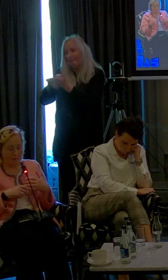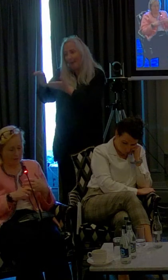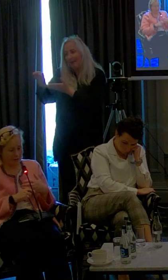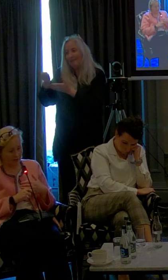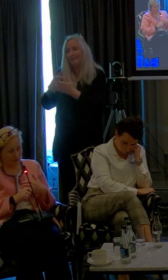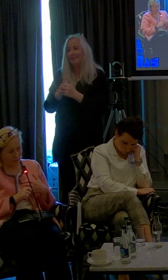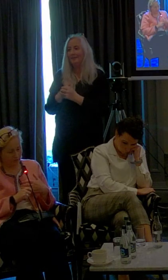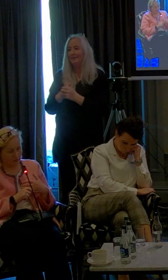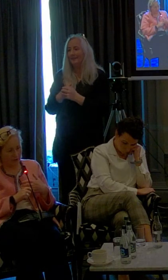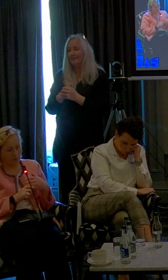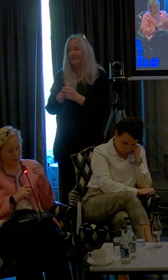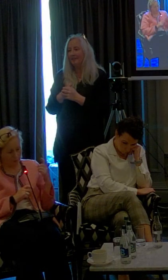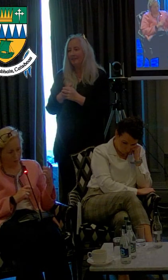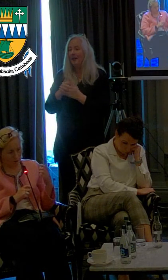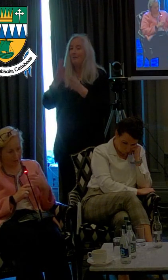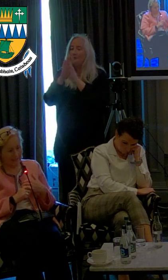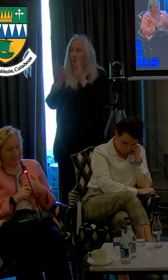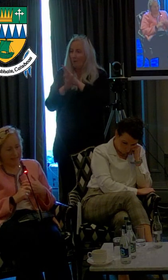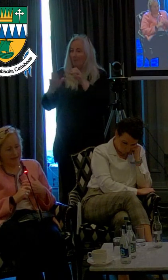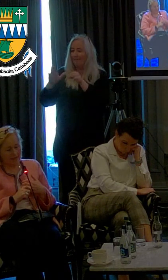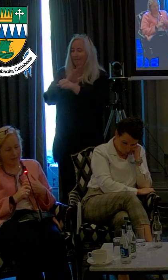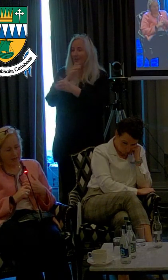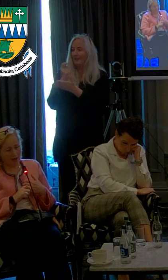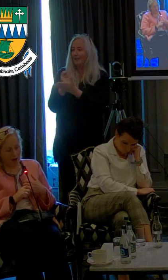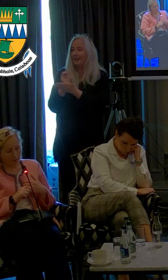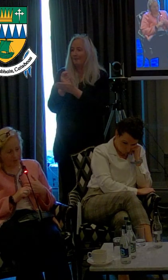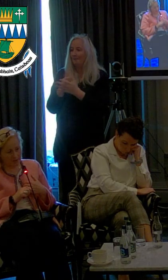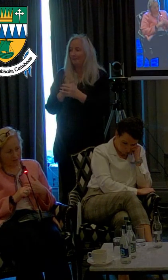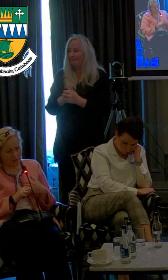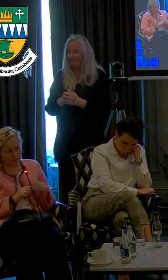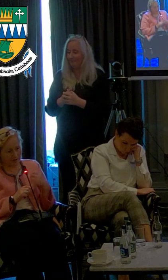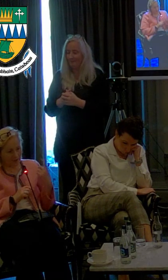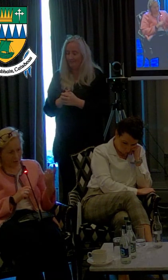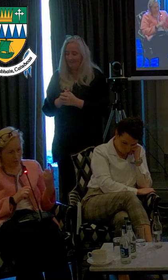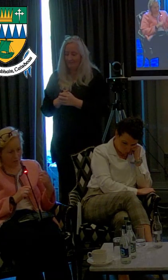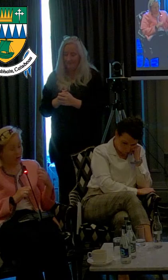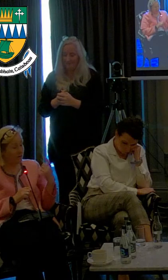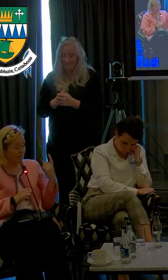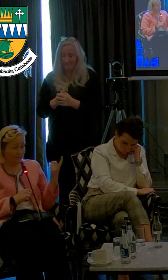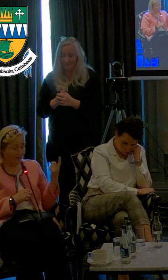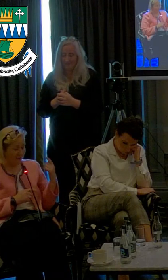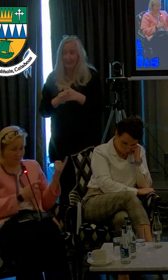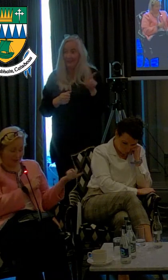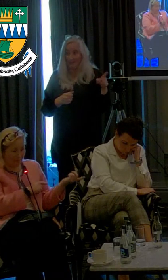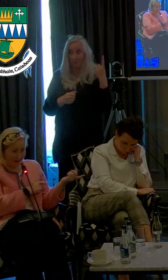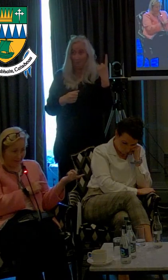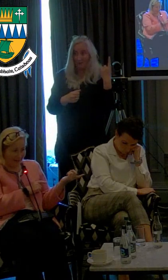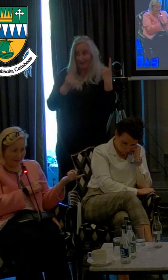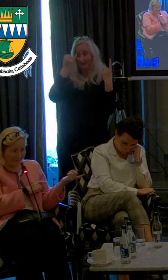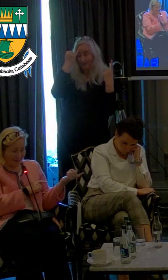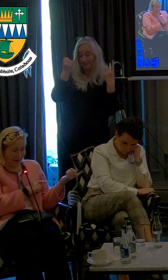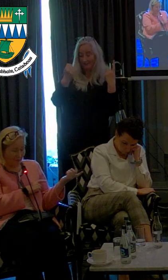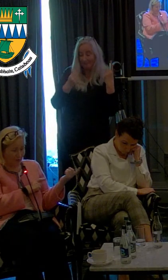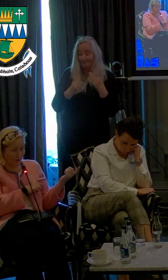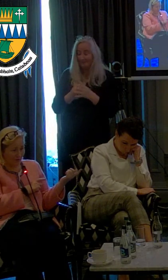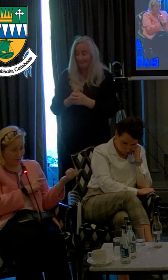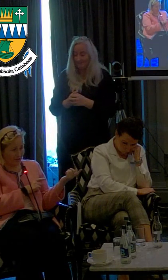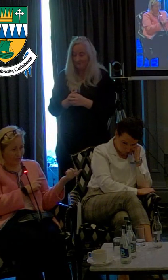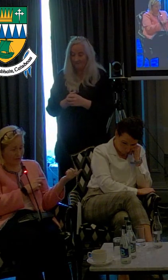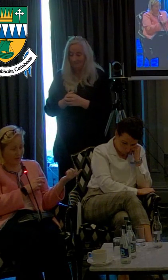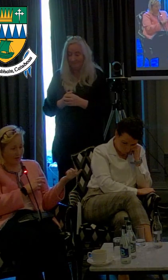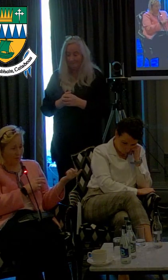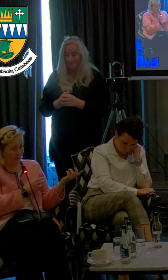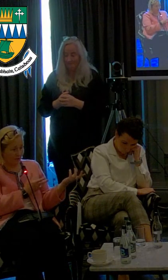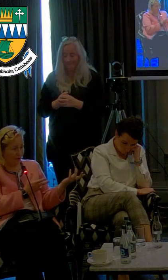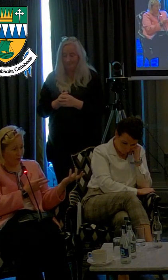people will be able to do it full-time, which would be good. The obstacles, so I think that is one of the, and I'm linking back again to one of the